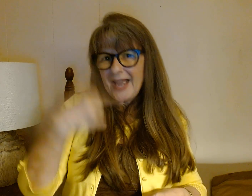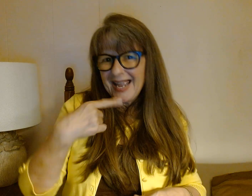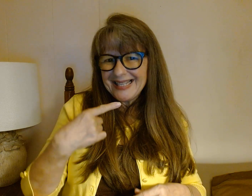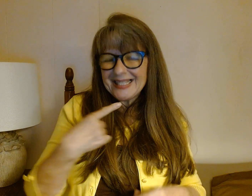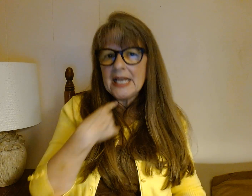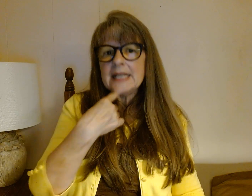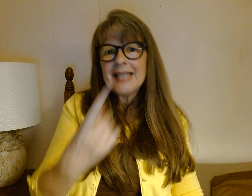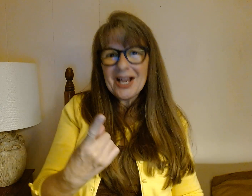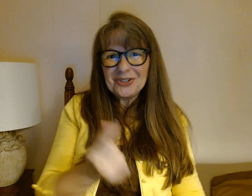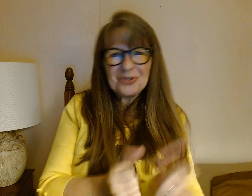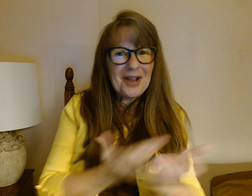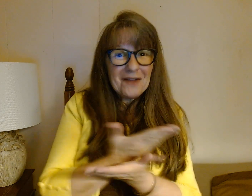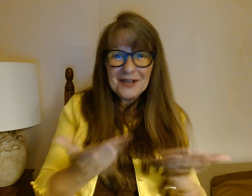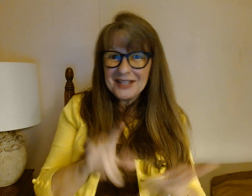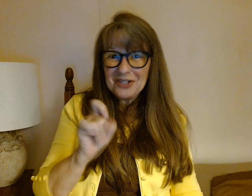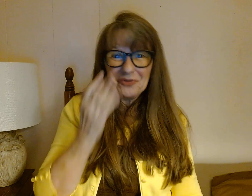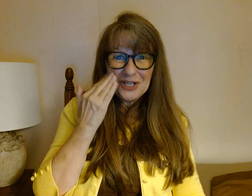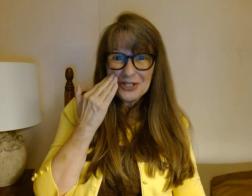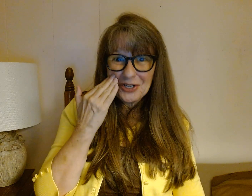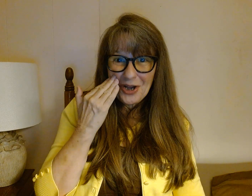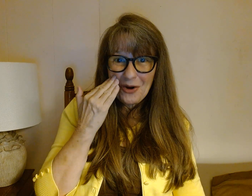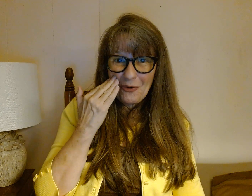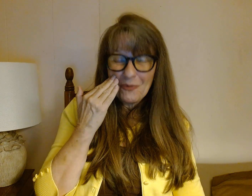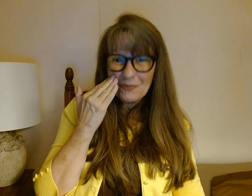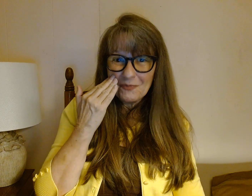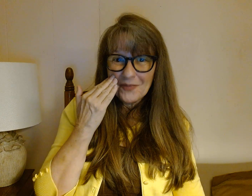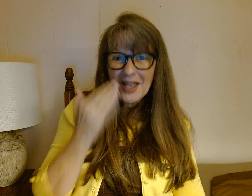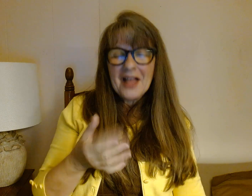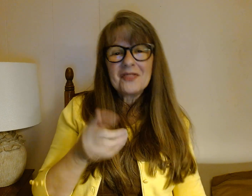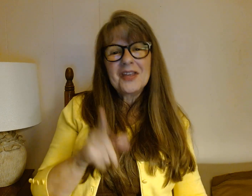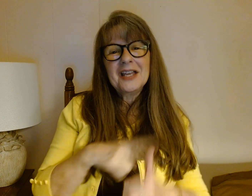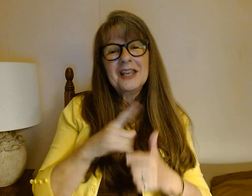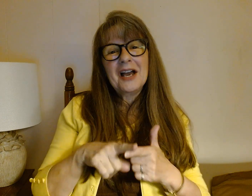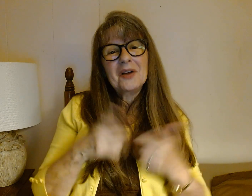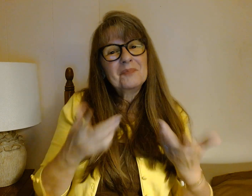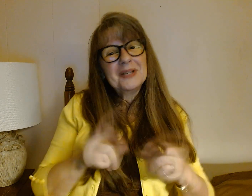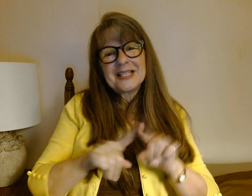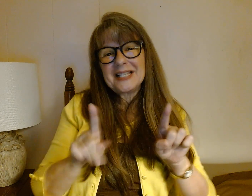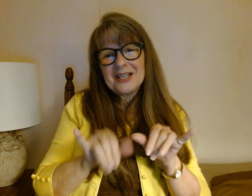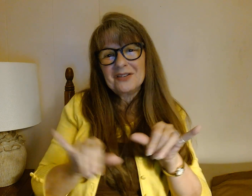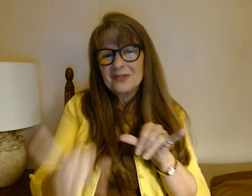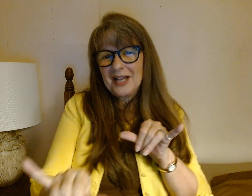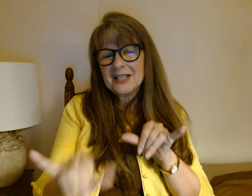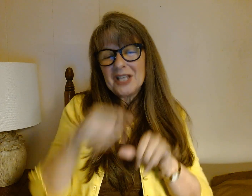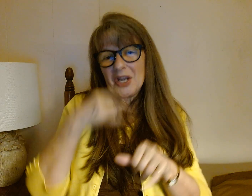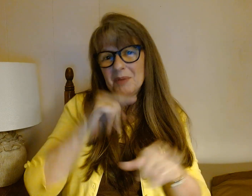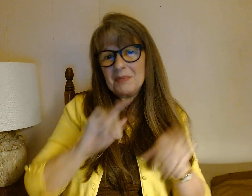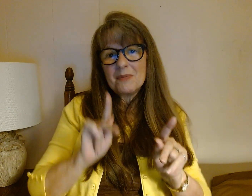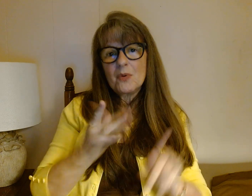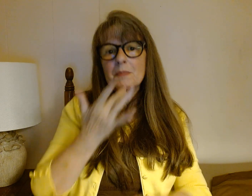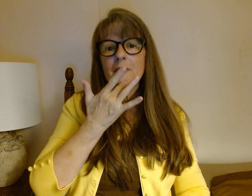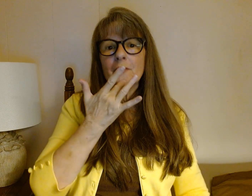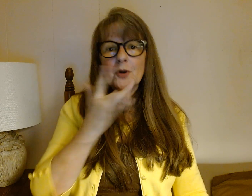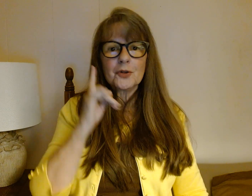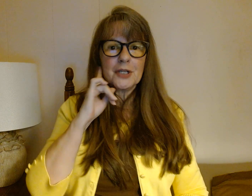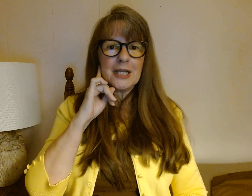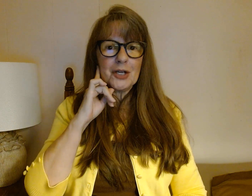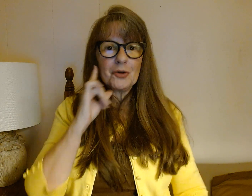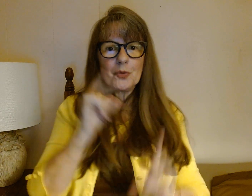face tells you everything you need to know, then, but still, as hearing people, we prefer to hear the